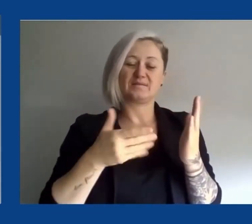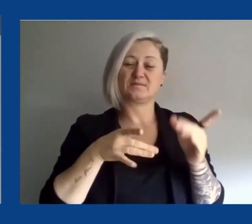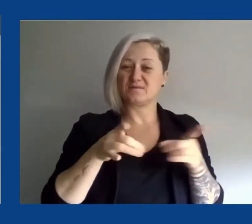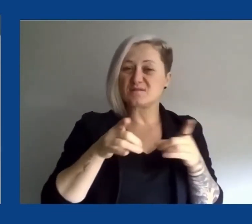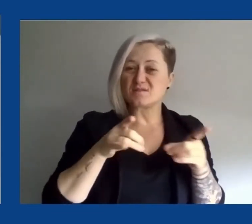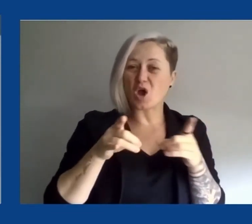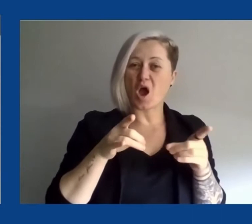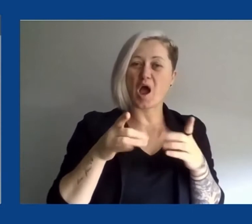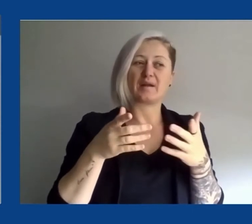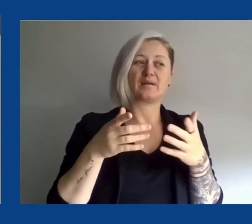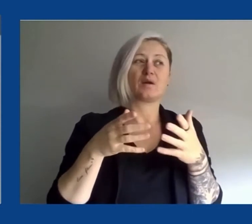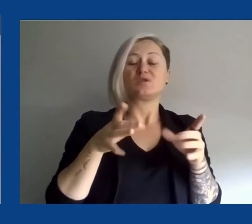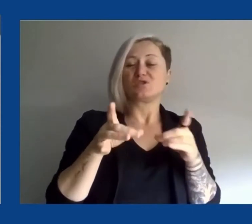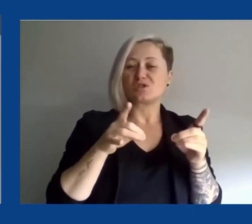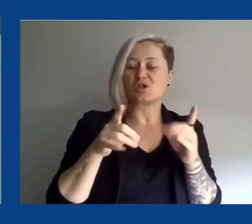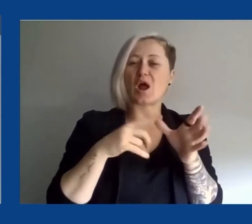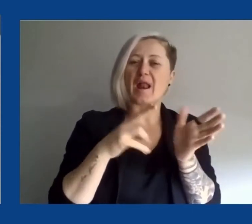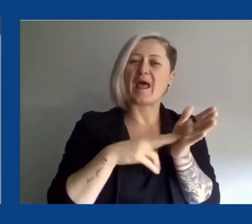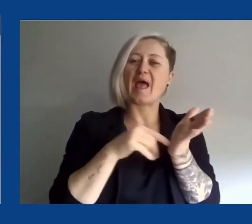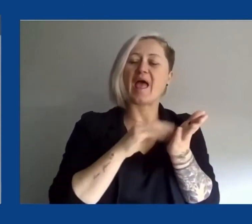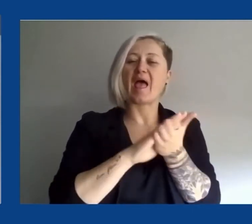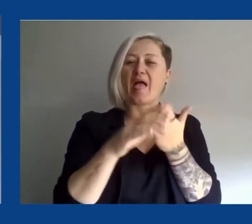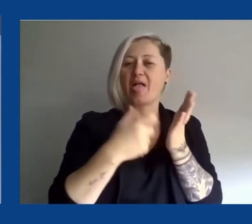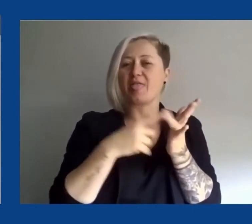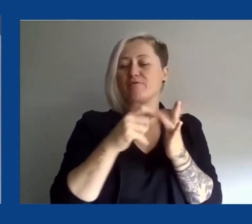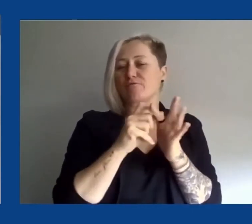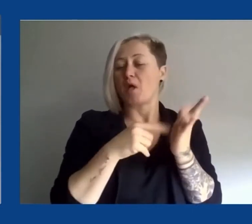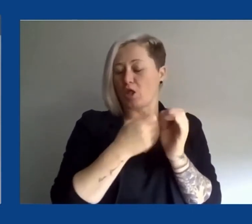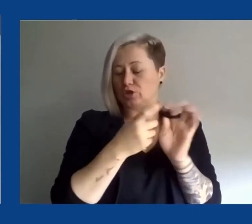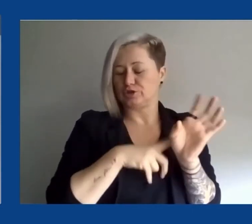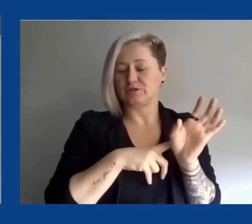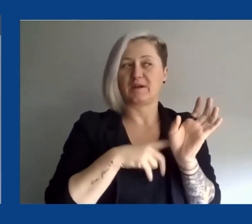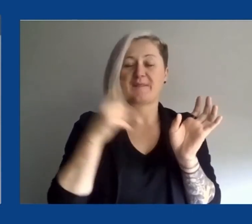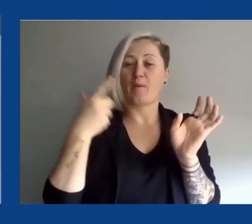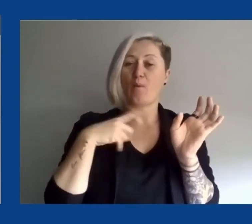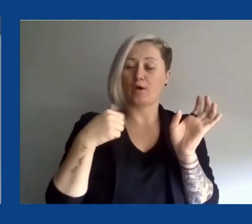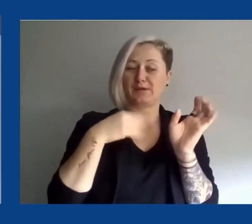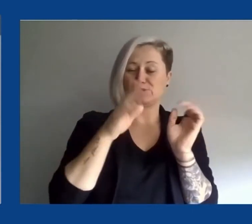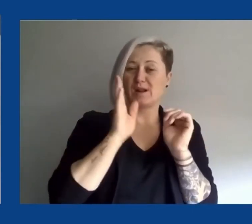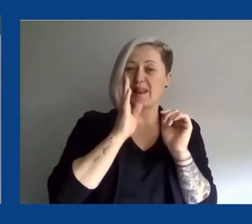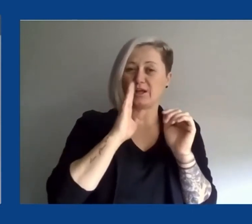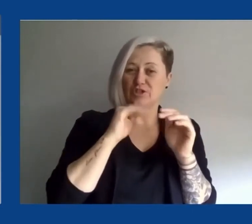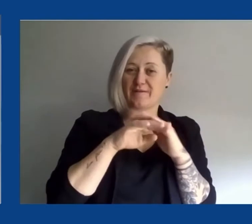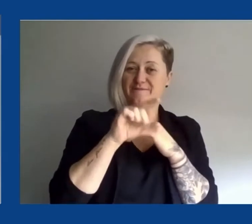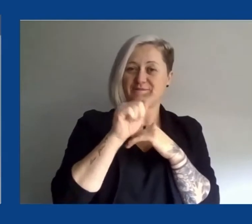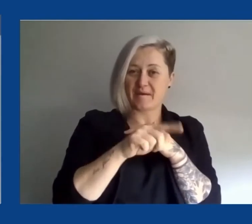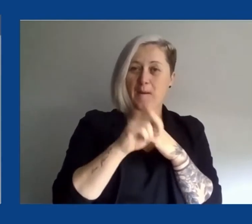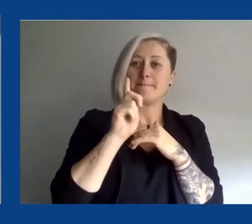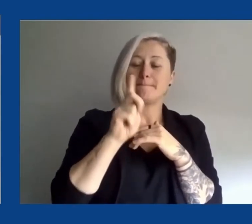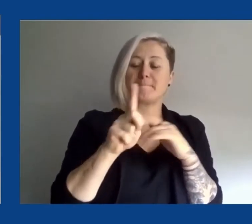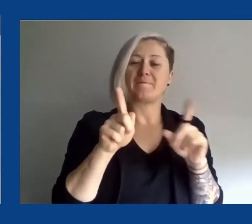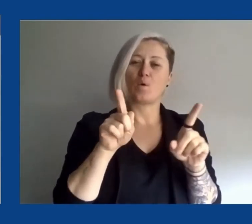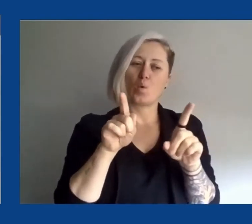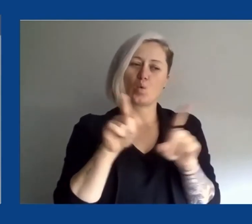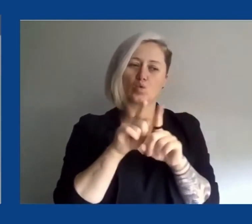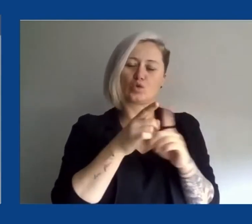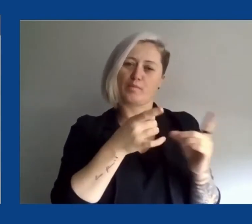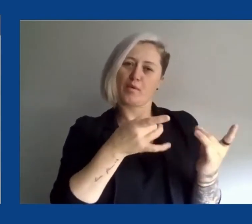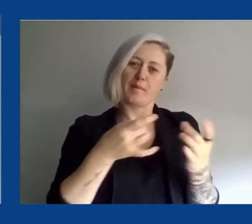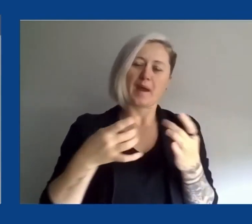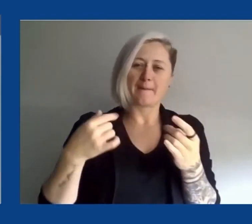design anthropology, and they wanted me to lecture in it, but they were also preparing me to do my master's